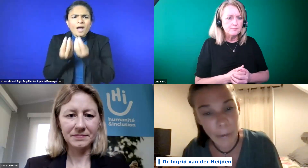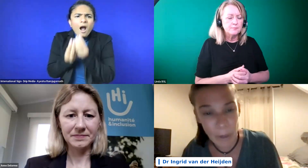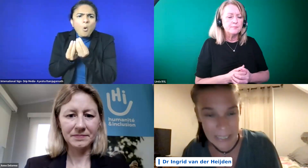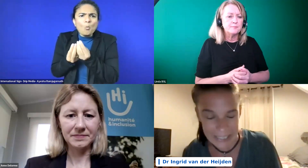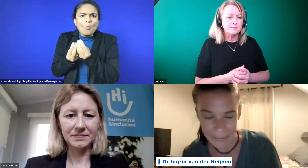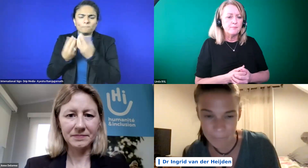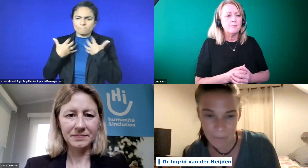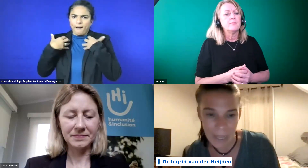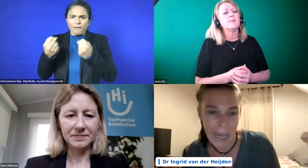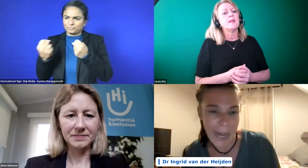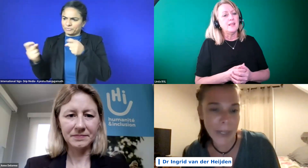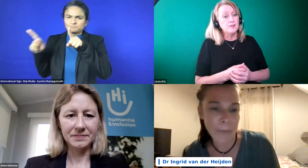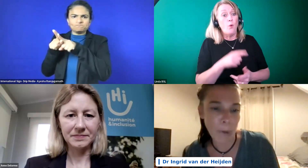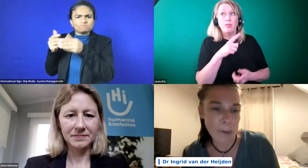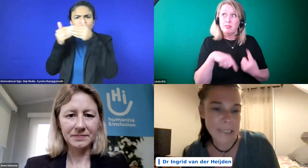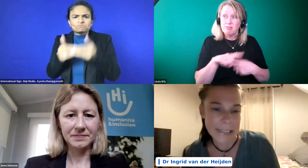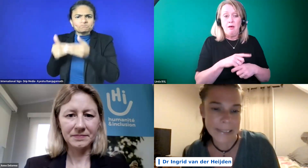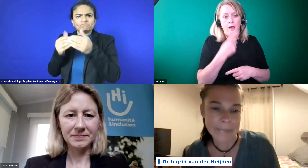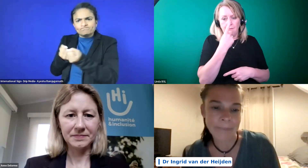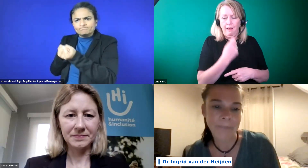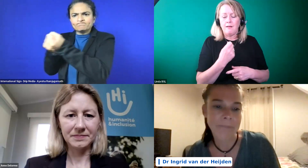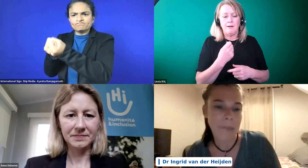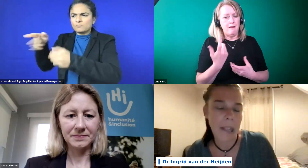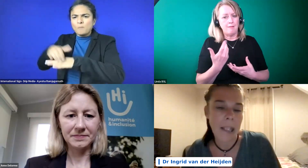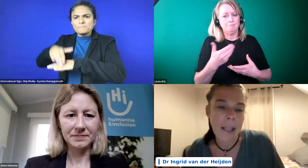participate equally in the process?